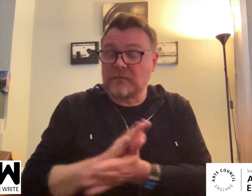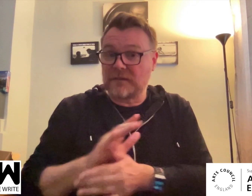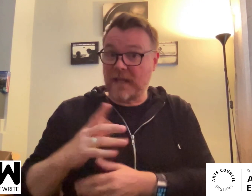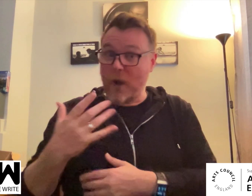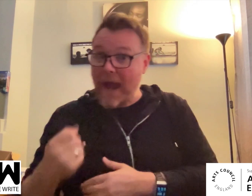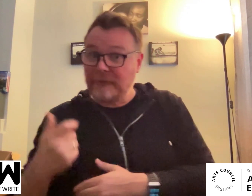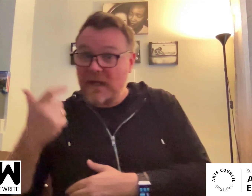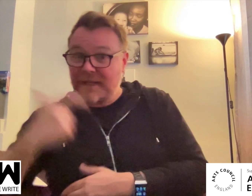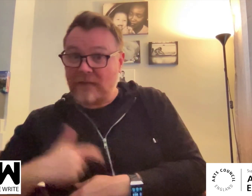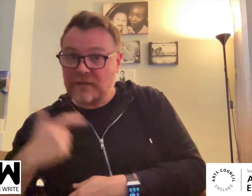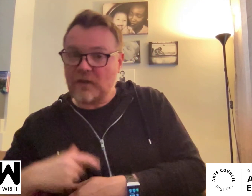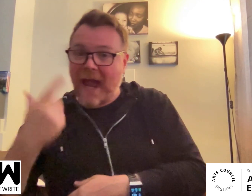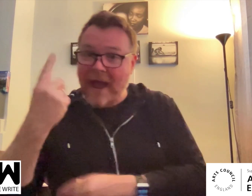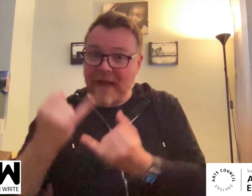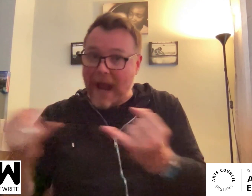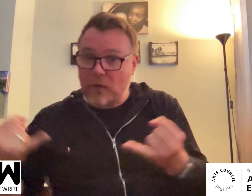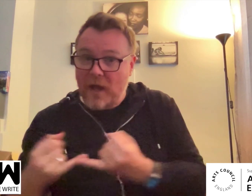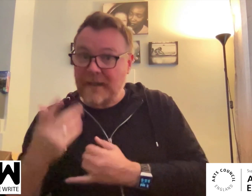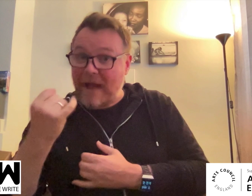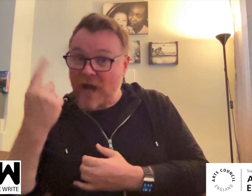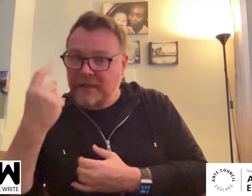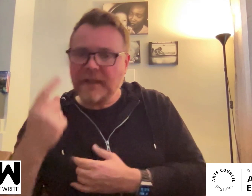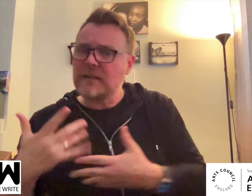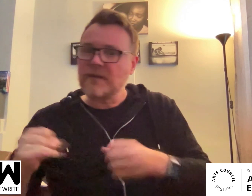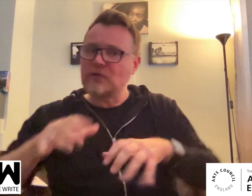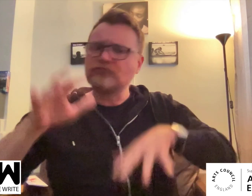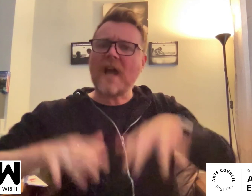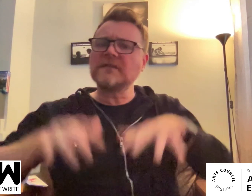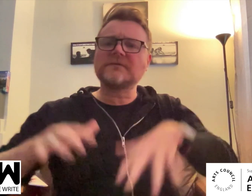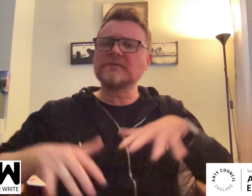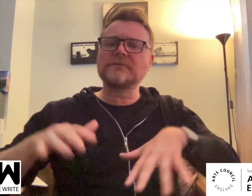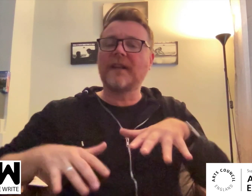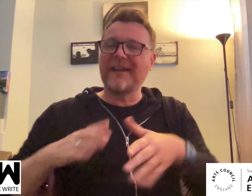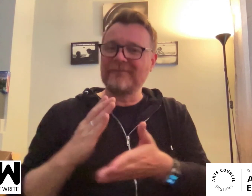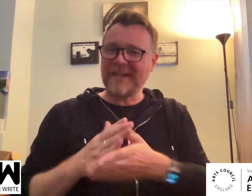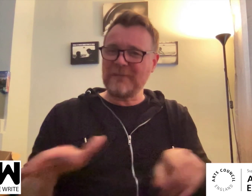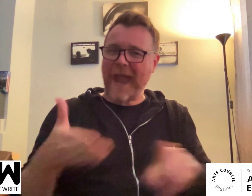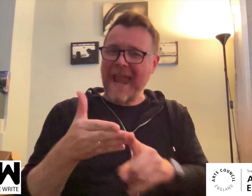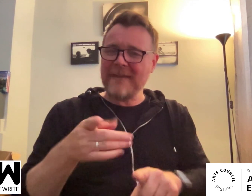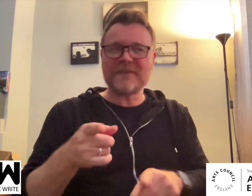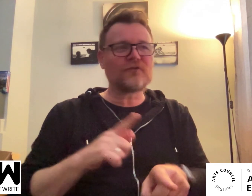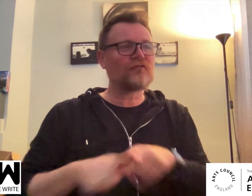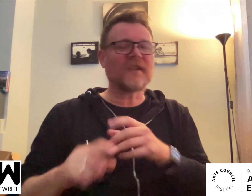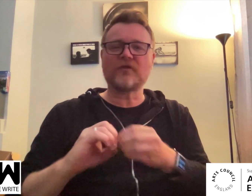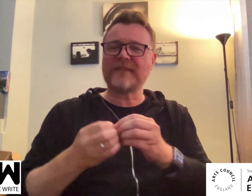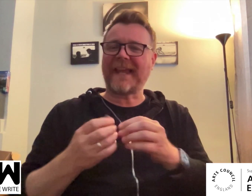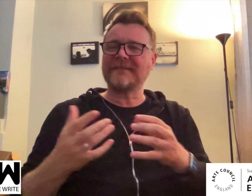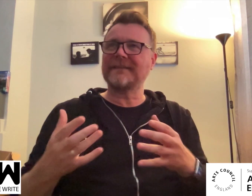should be really enjoyable. You have got the ideas, you've got the outline. You just need to write it. And the aim is to try and